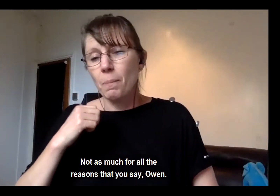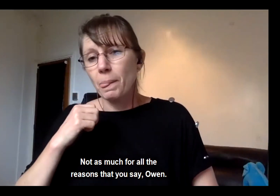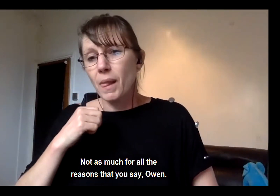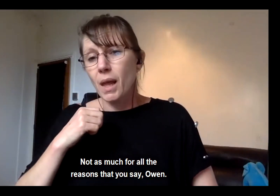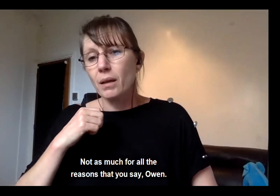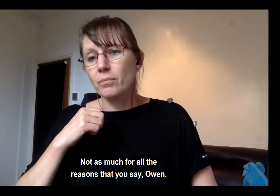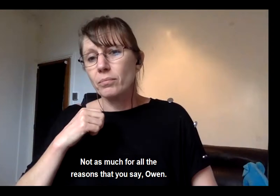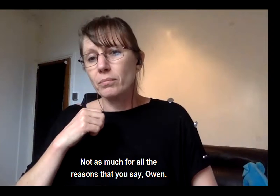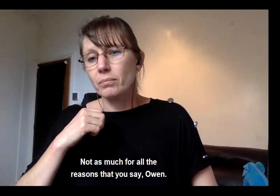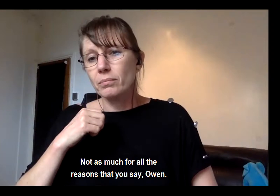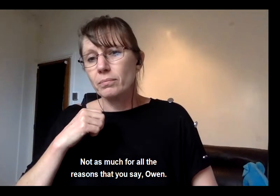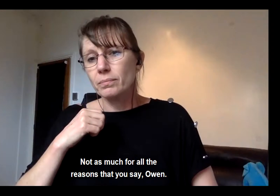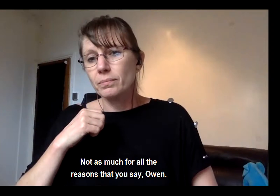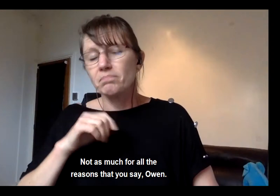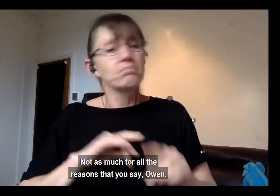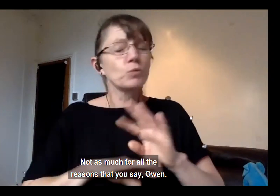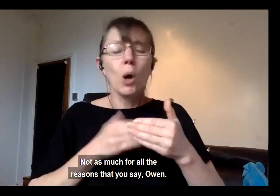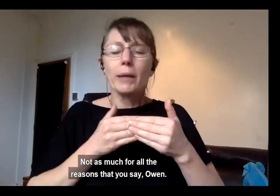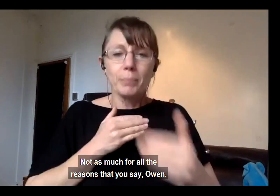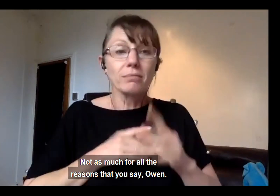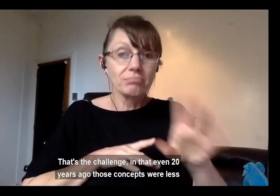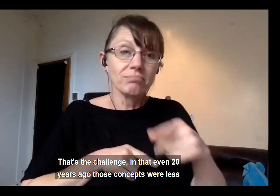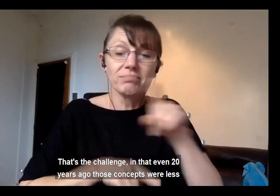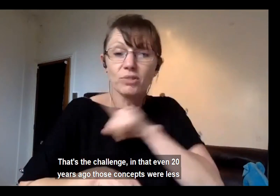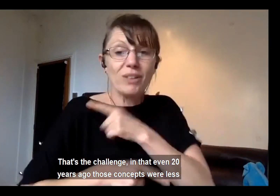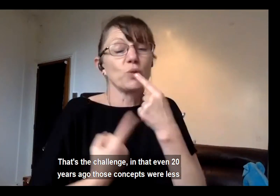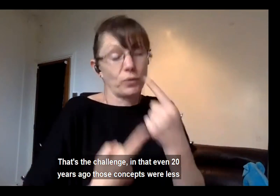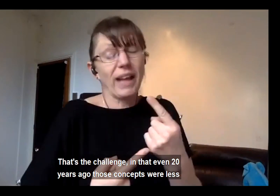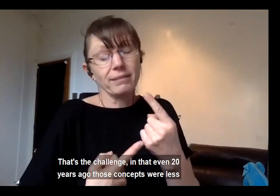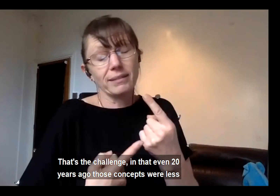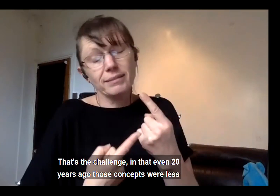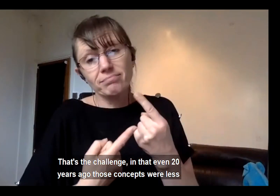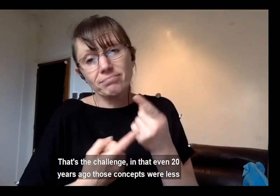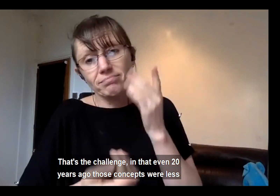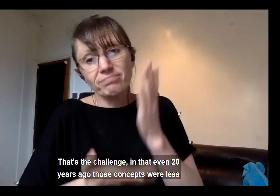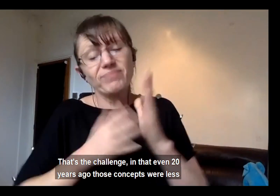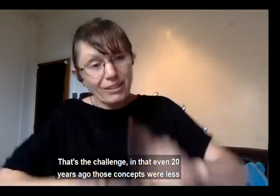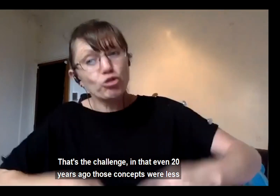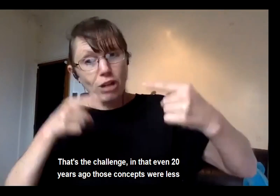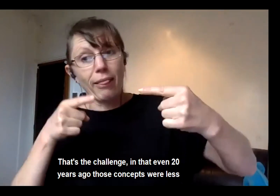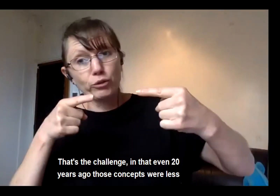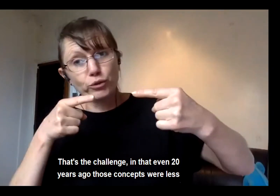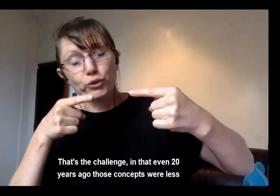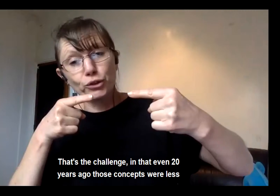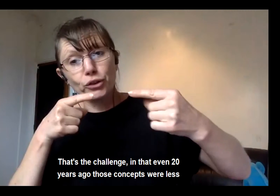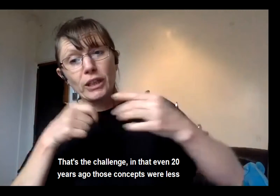Not as much, for all the reasons that you say, Owen. That's the challenge, in that